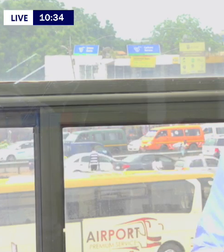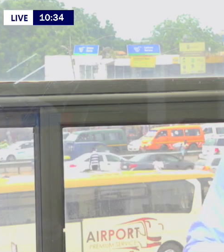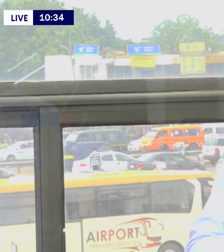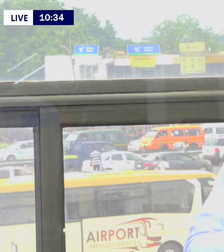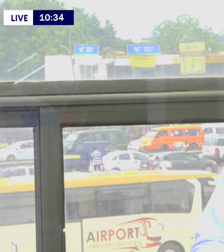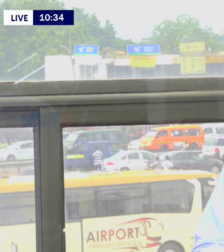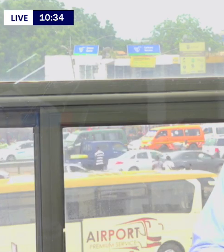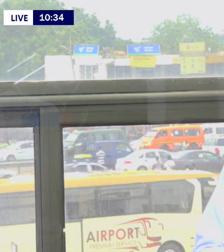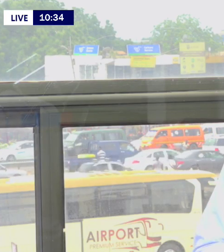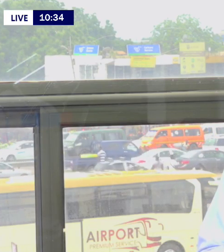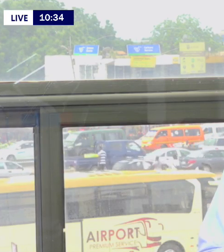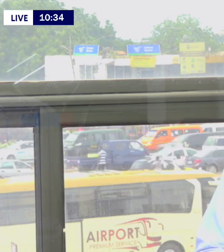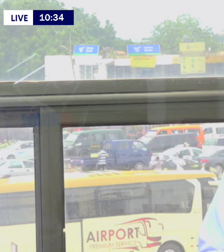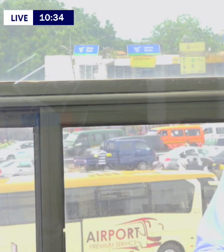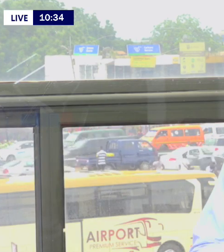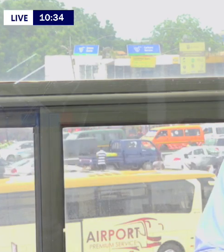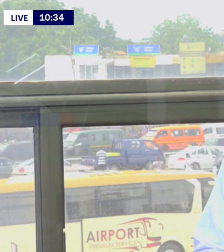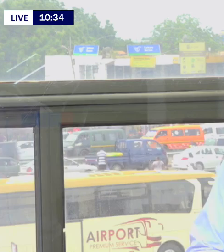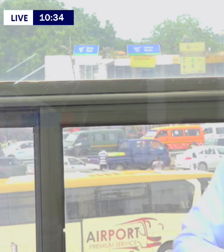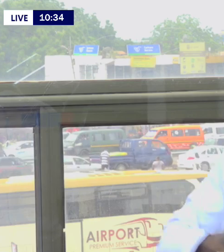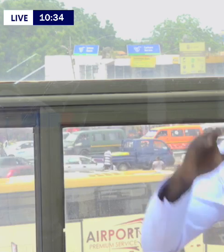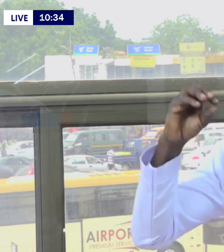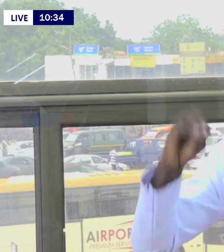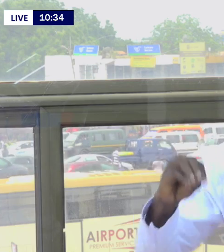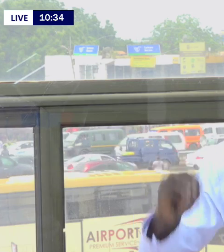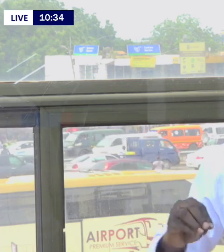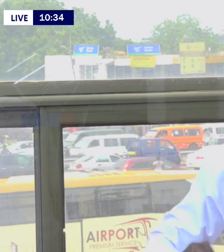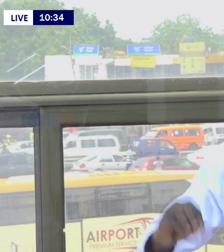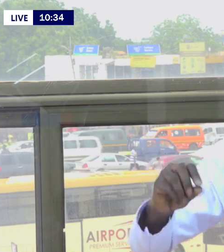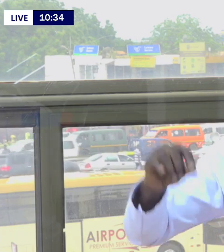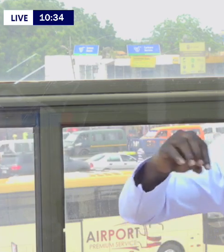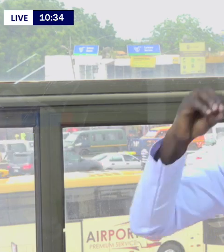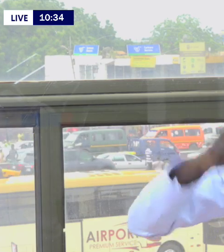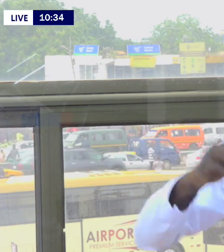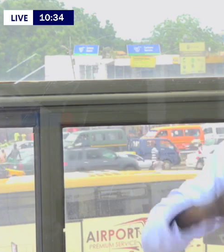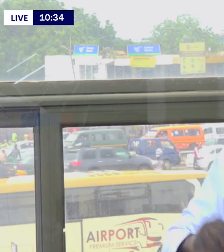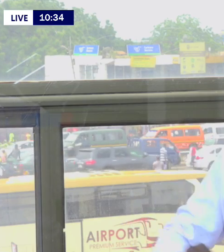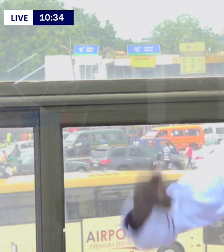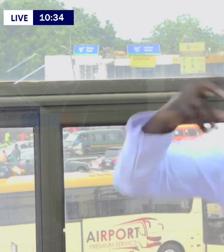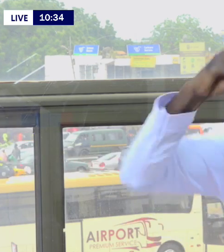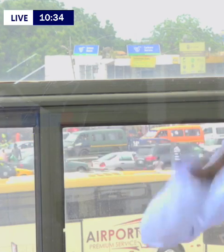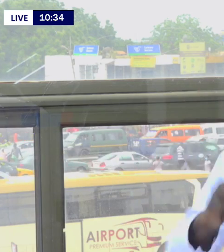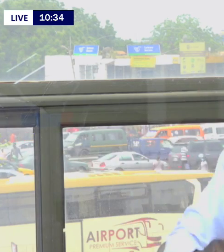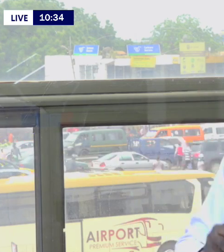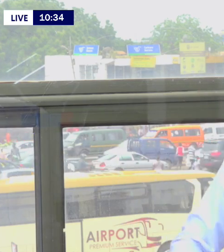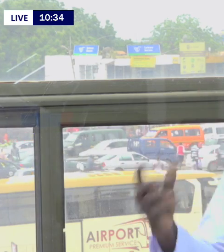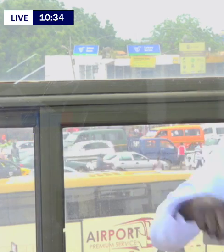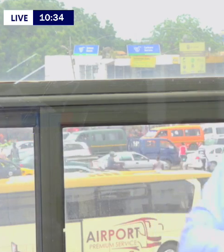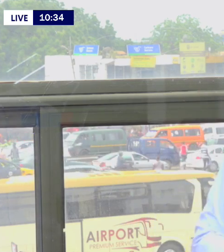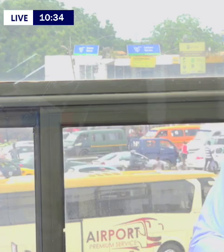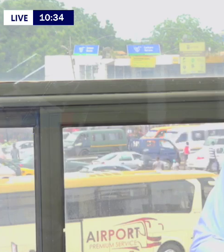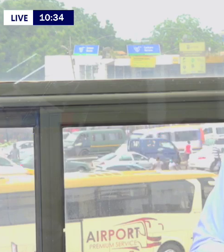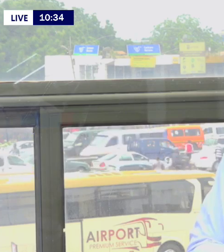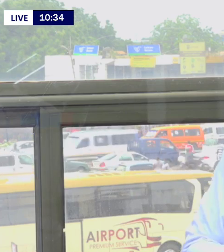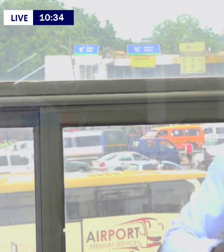all intermediate maker ni se gana ni bia otie mi hu se abato yi ndisi fo aka akere ye se bri bia omo beka se bia omo se edi